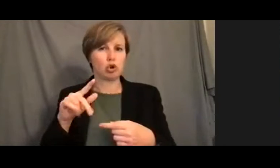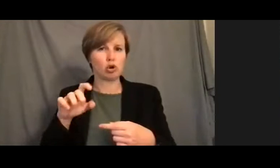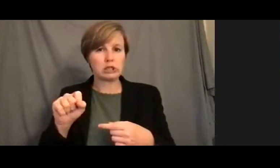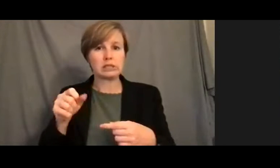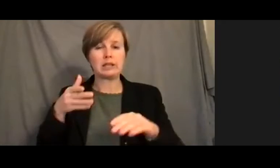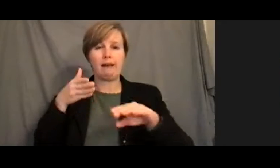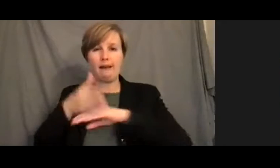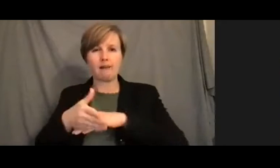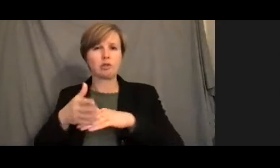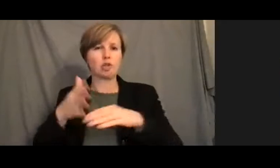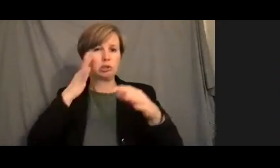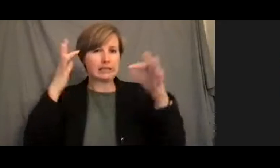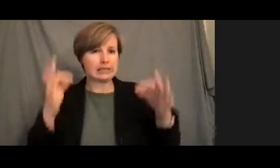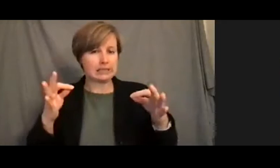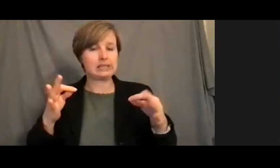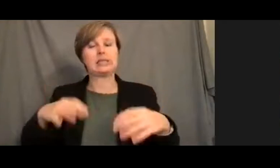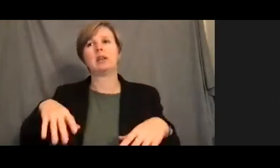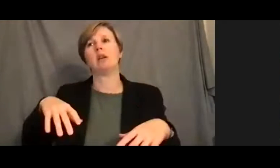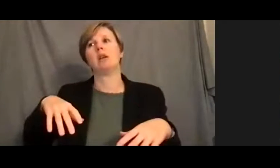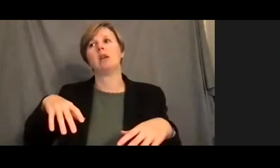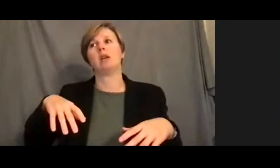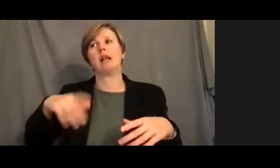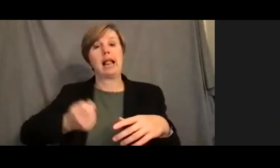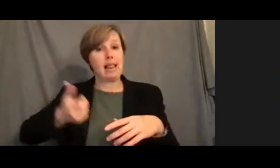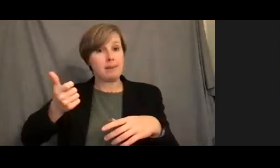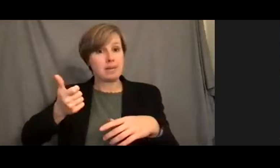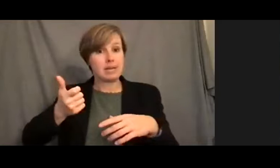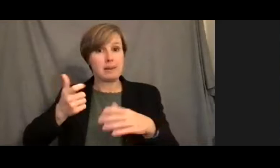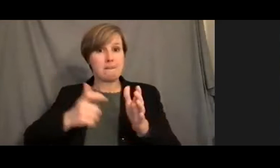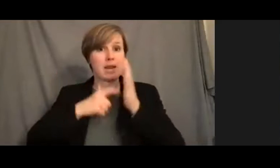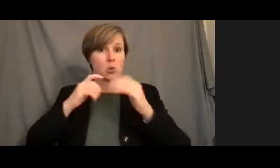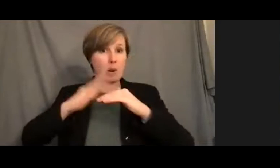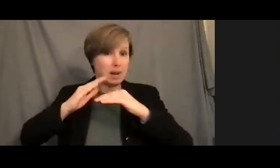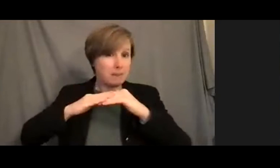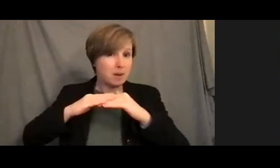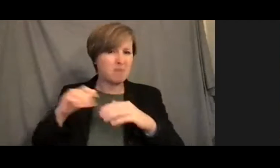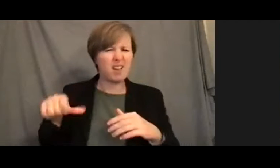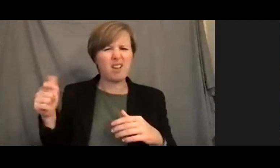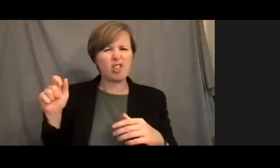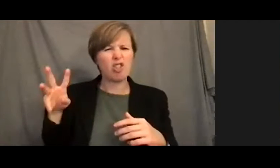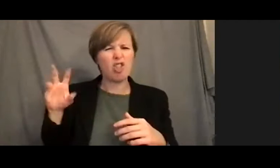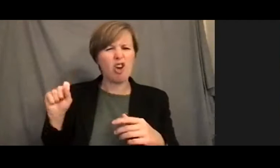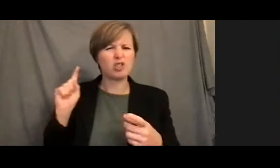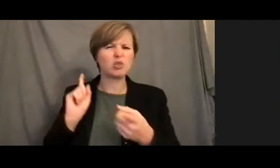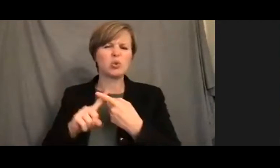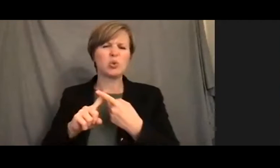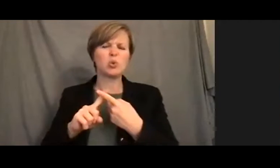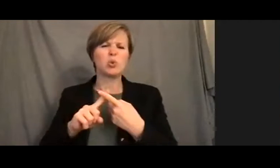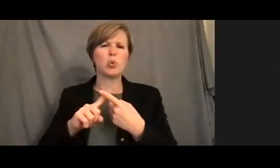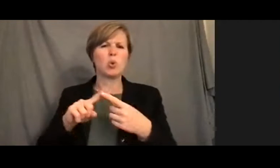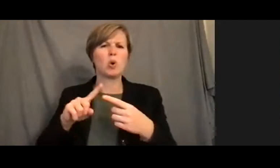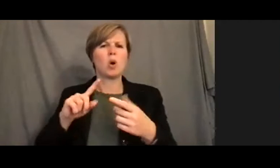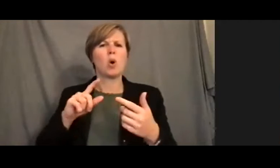sentencing, eliminating mandatory minimums, and other laws to tackle structural inequality,